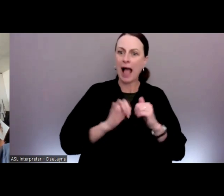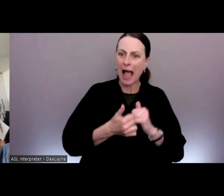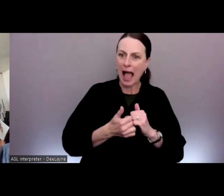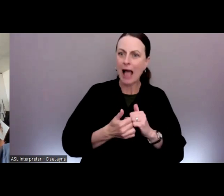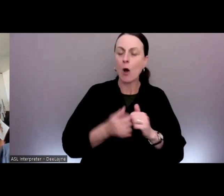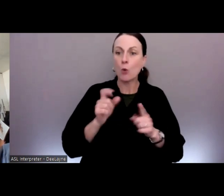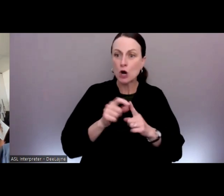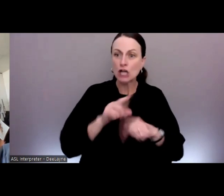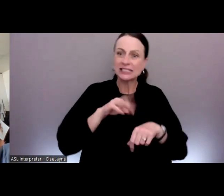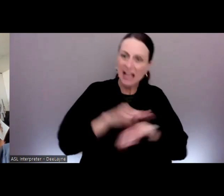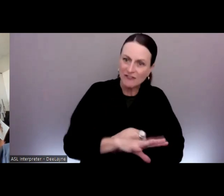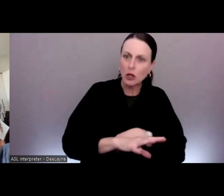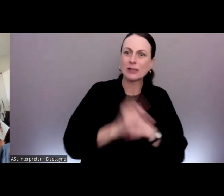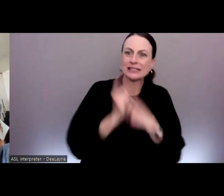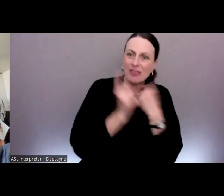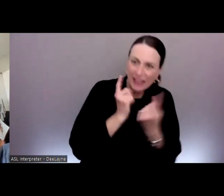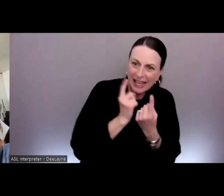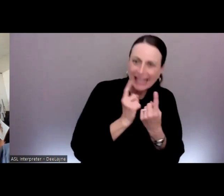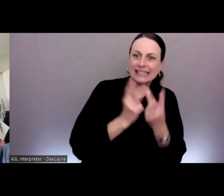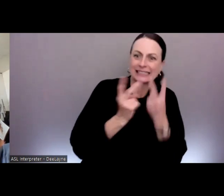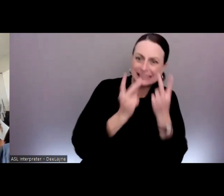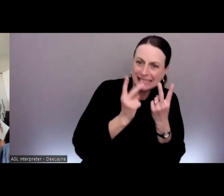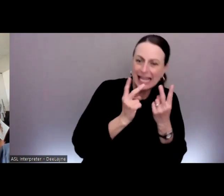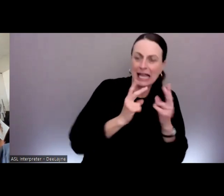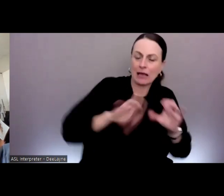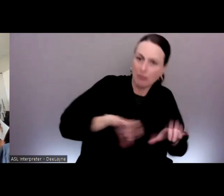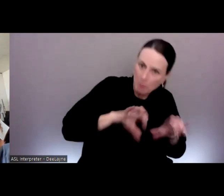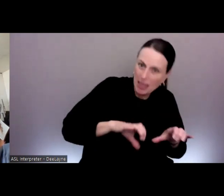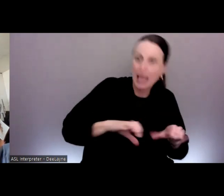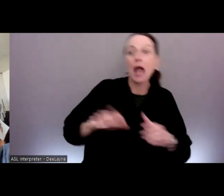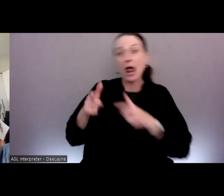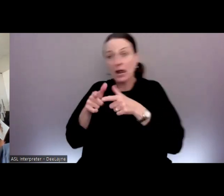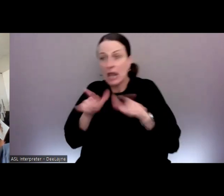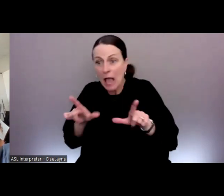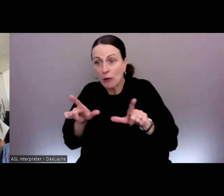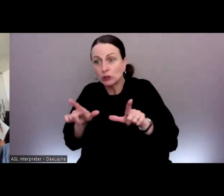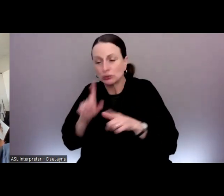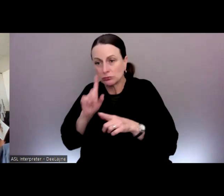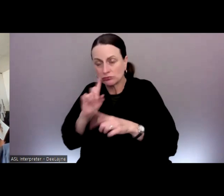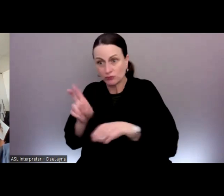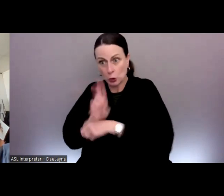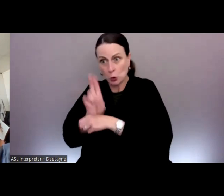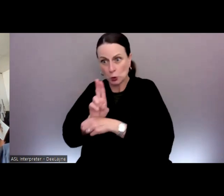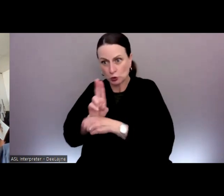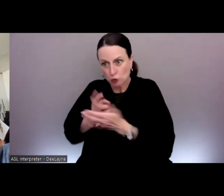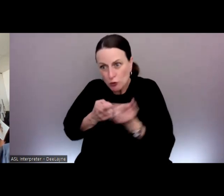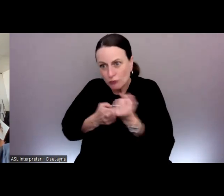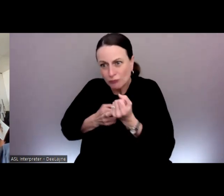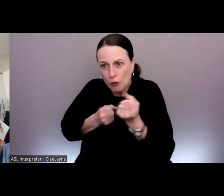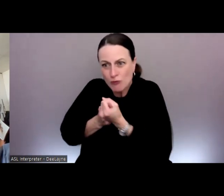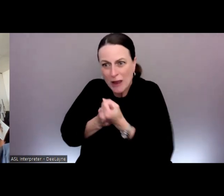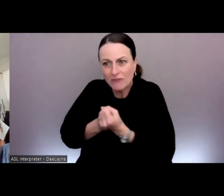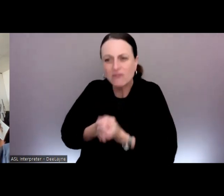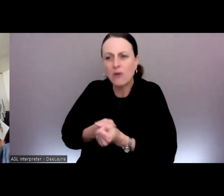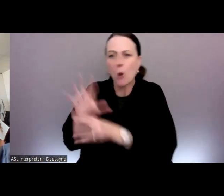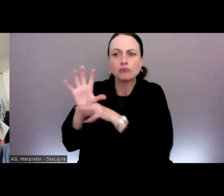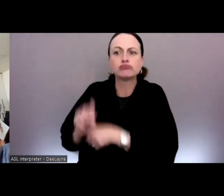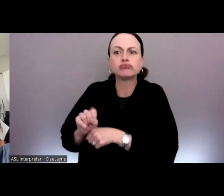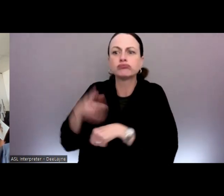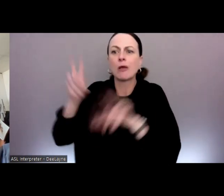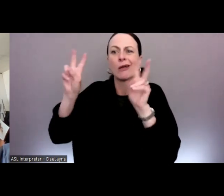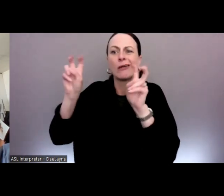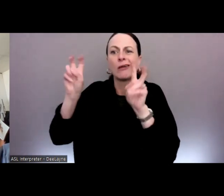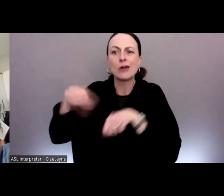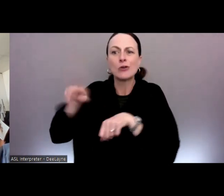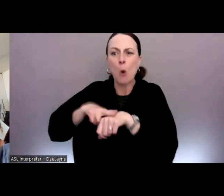seeing, thinking, and being, how language is used to reinforce nomothetic ways of seeing, thinking, and